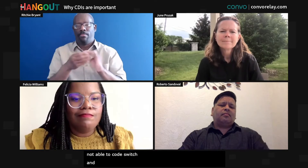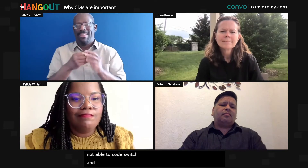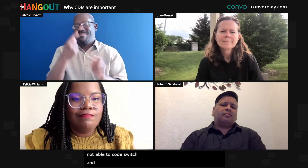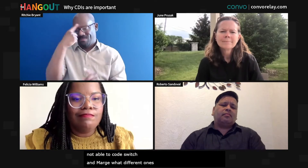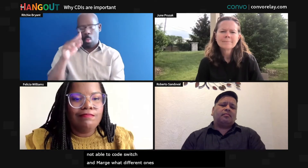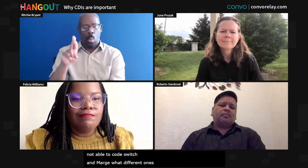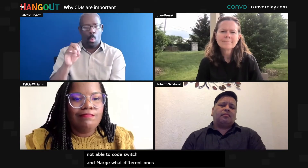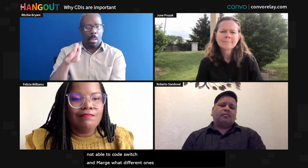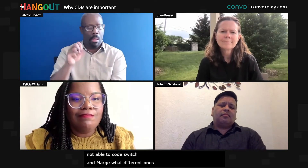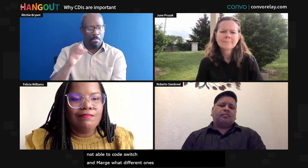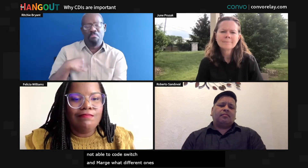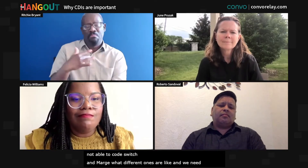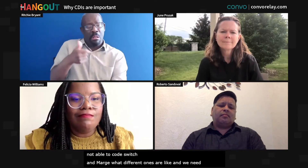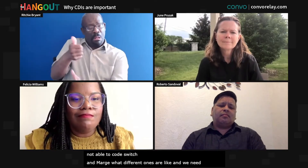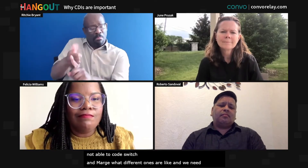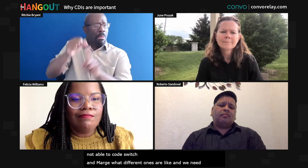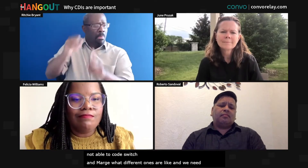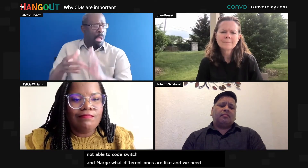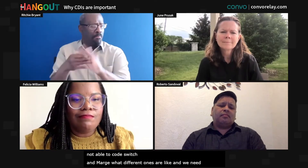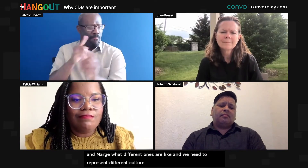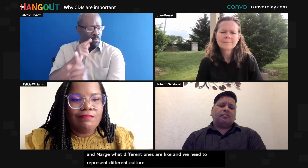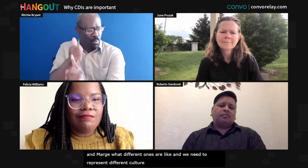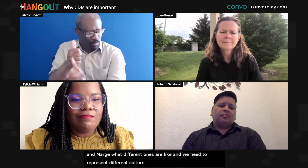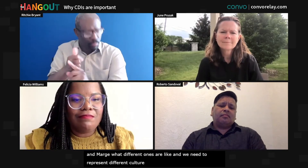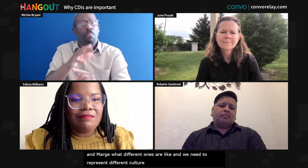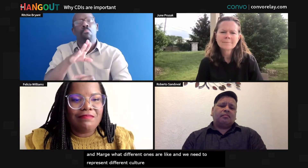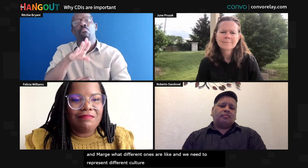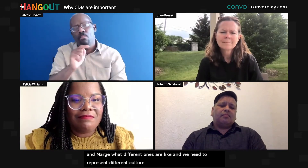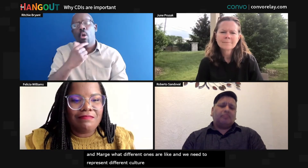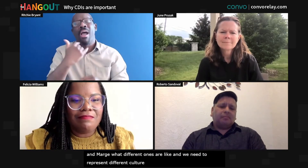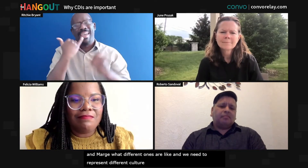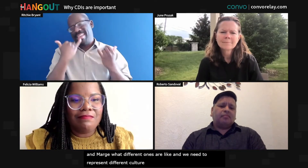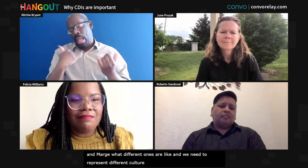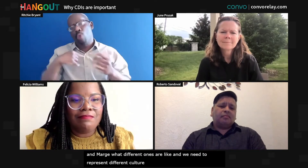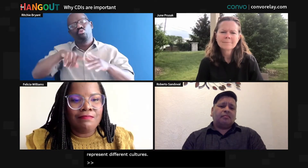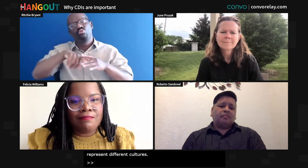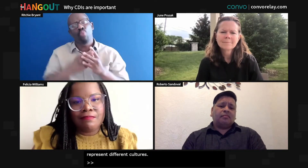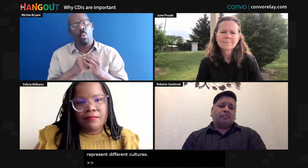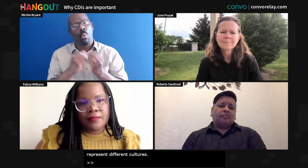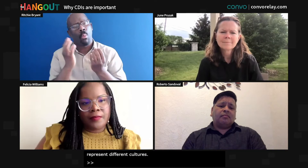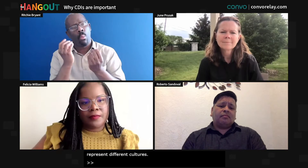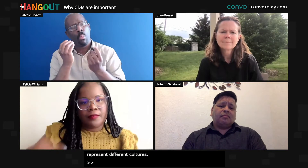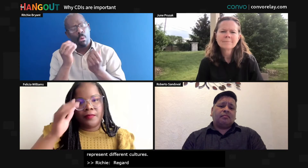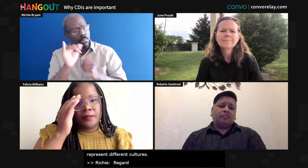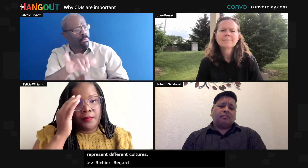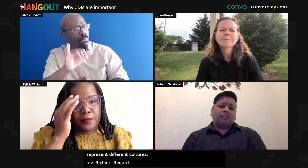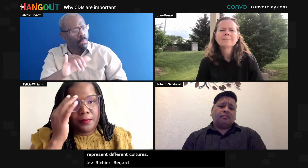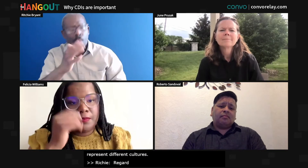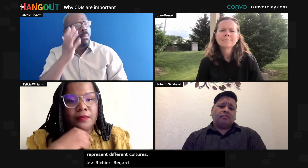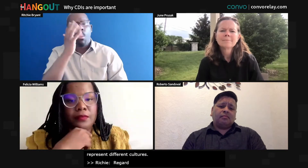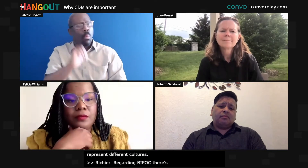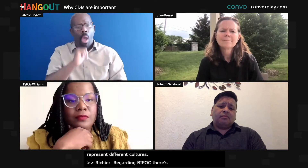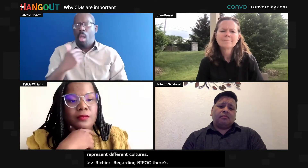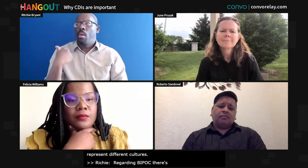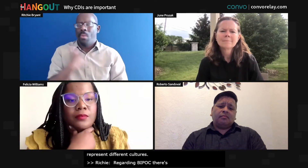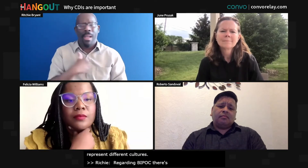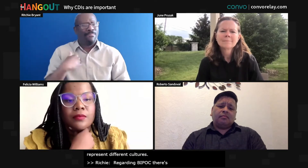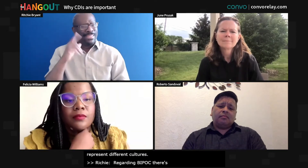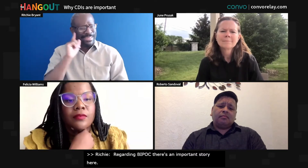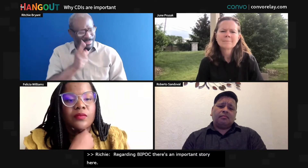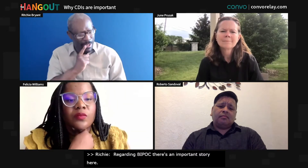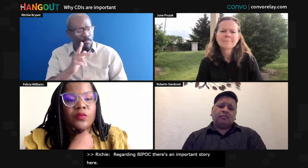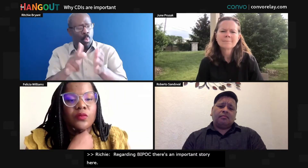different communities. Richie here, and regarding BIPOC, I think there's a really important story here. So now let's start thinking about